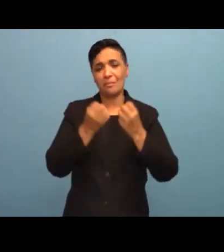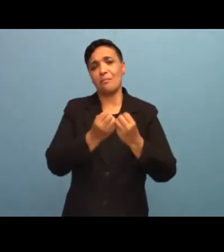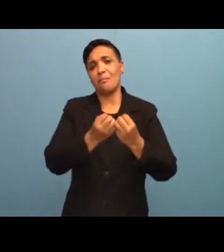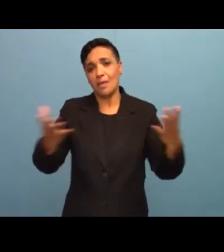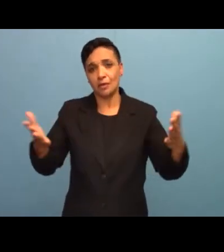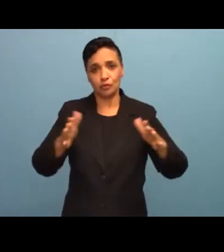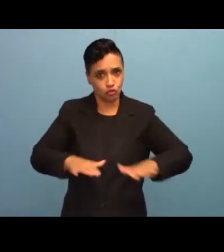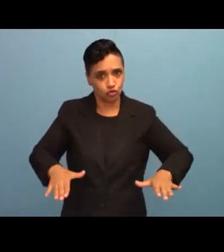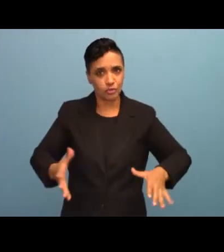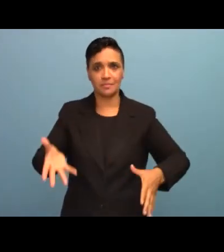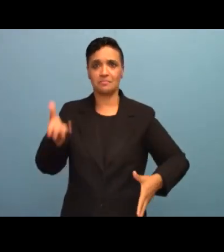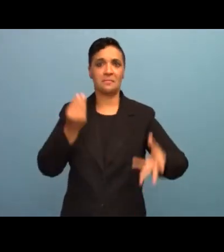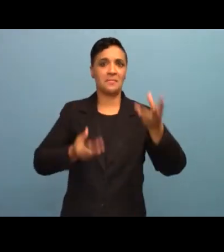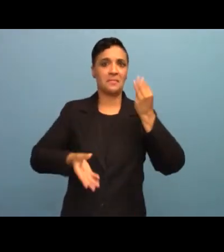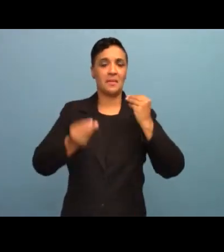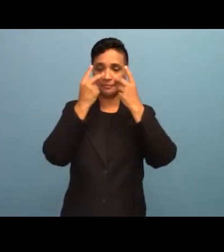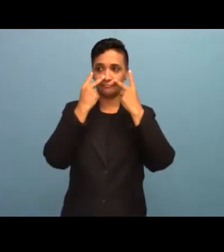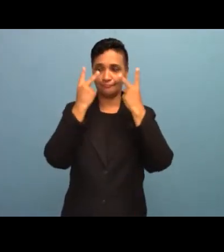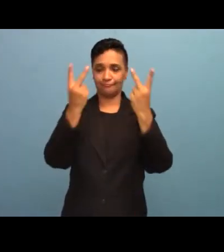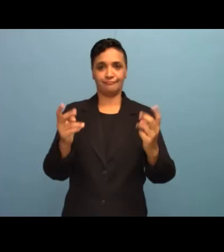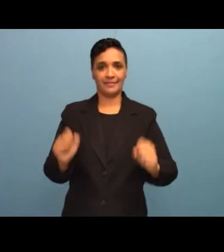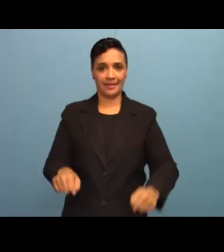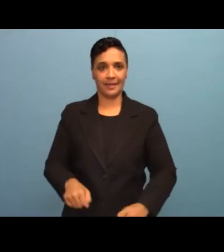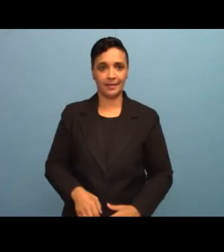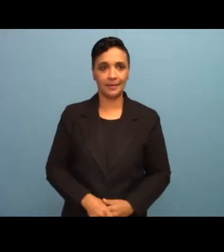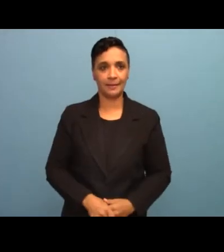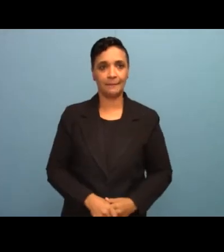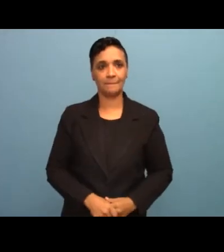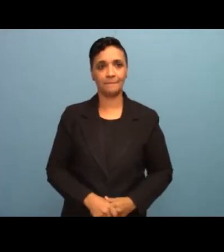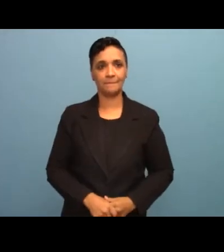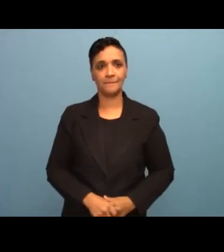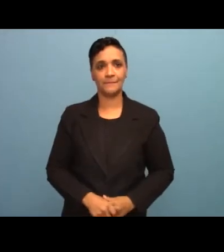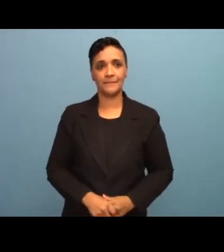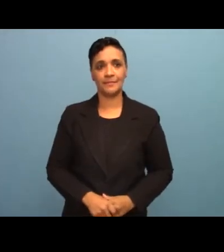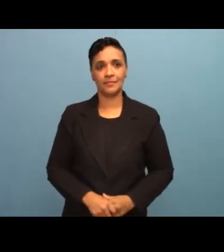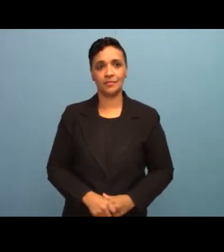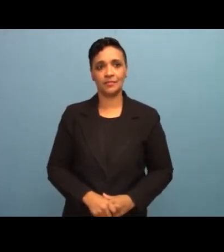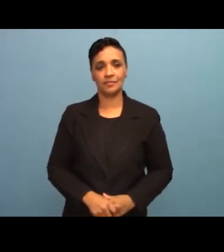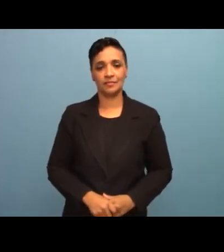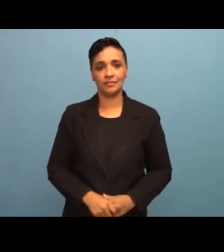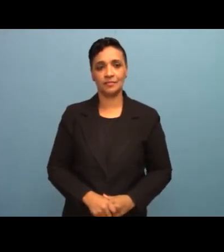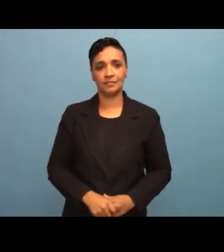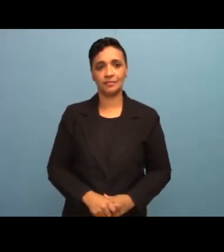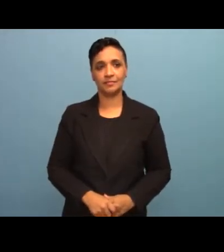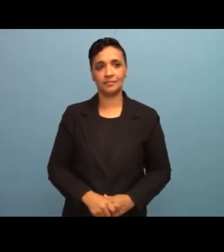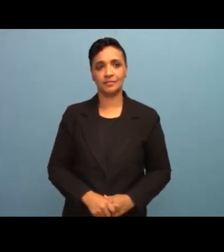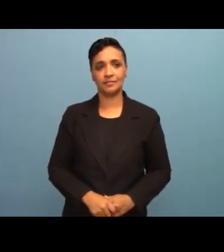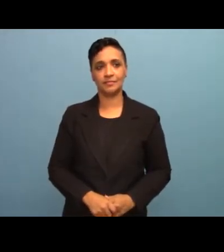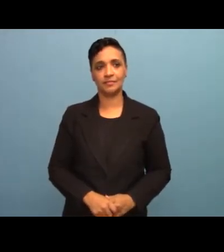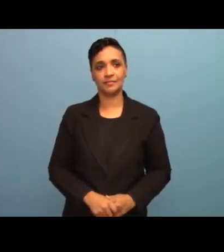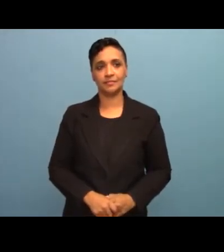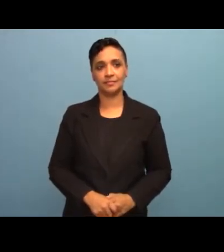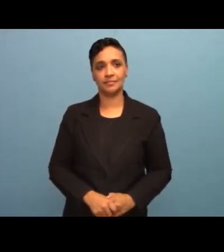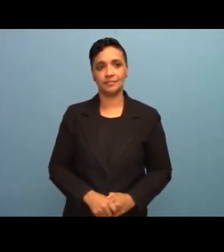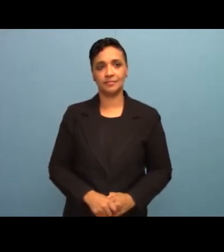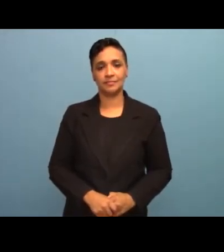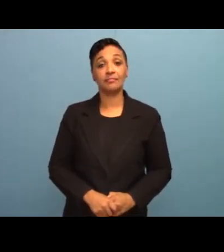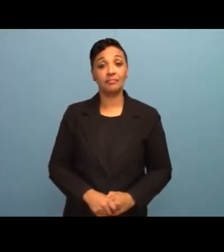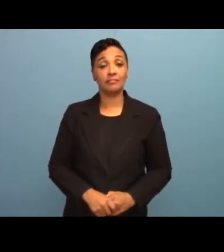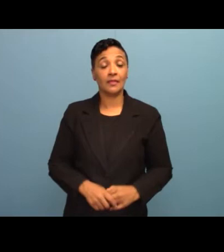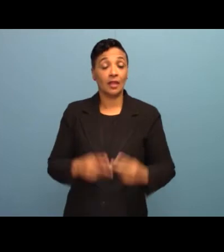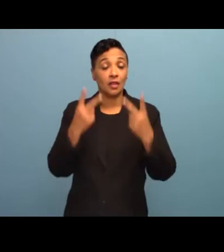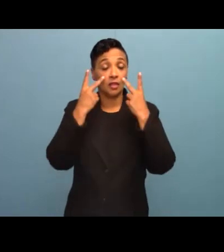potential. Elevating the role of vision and acknowledging the impact and rapid growth of vision impairment amongst children